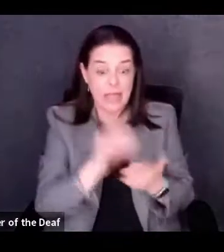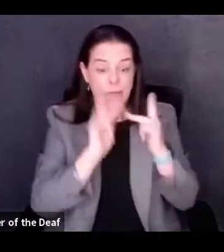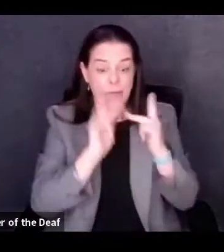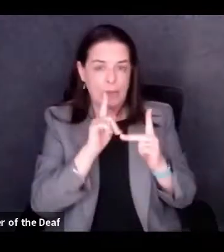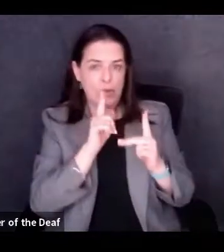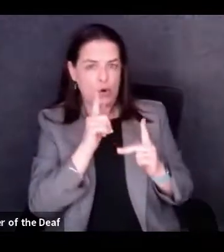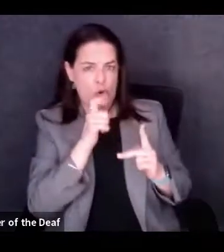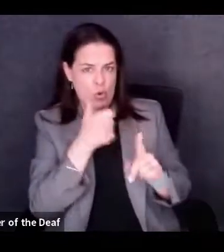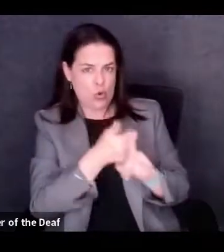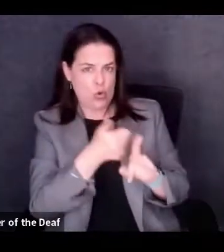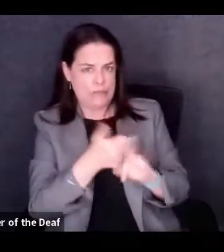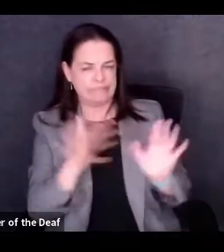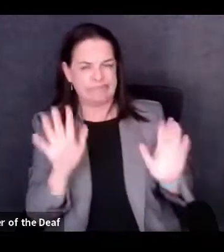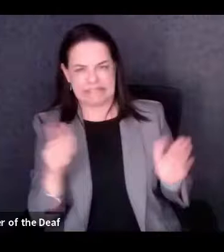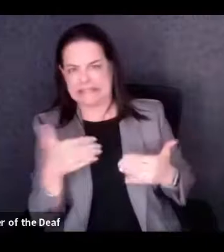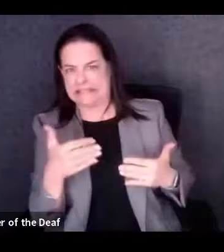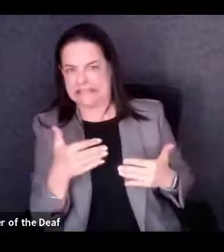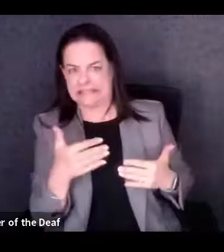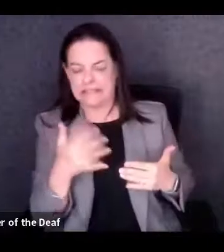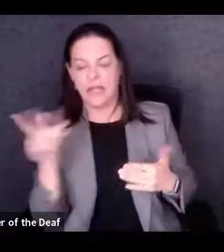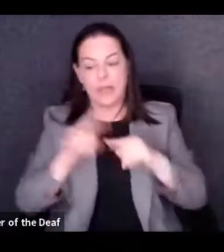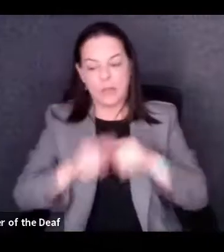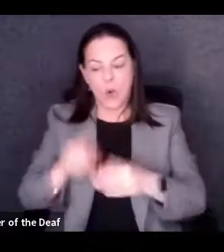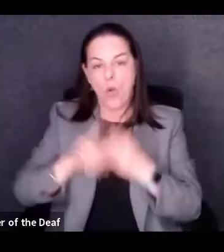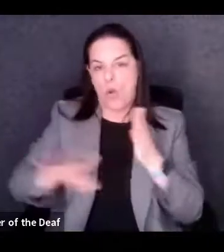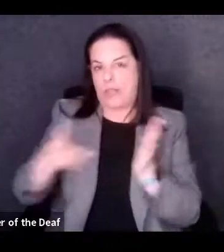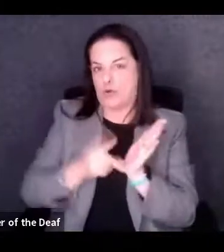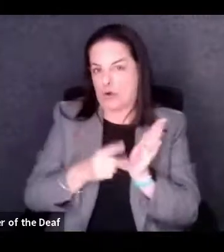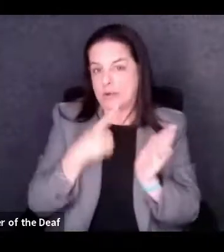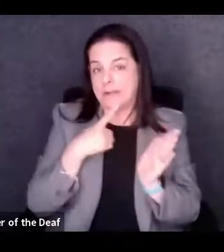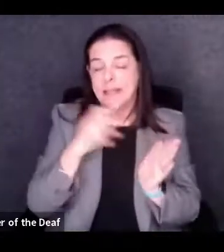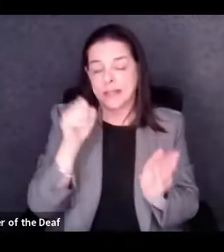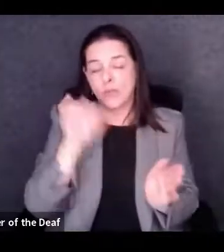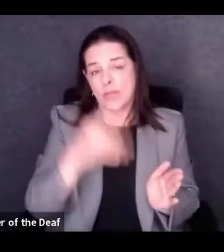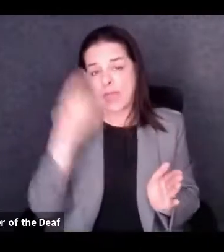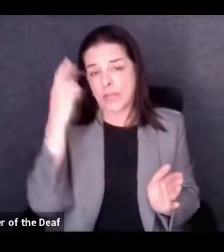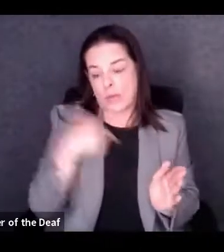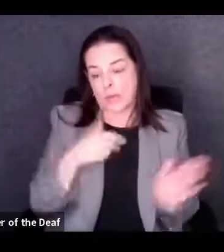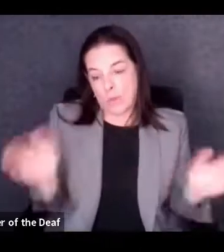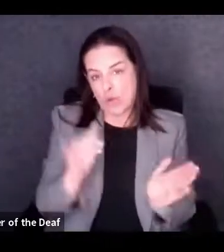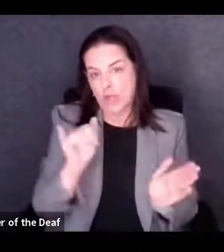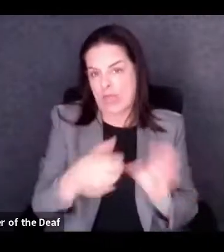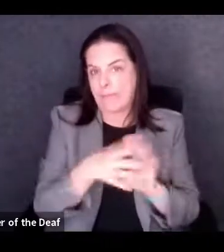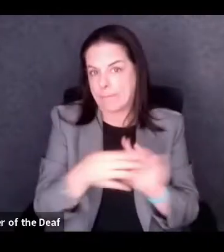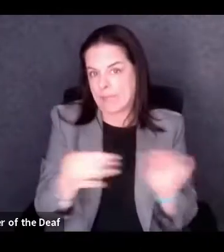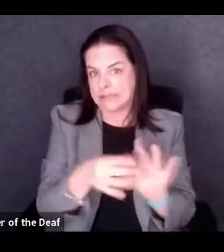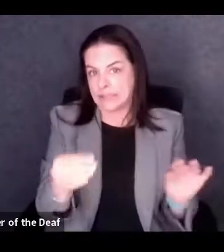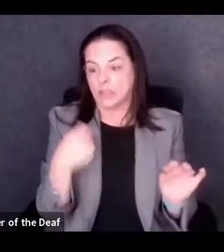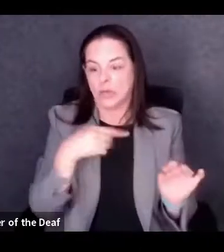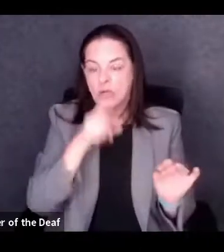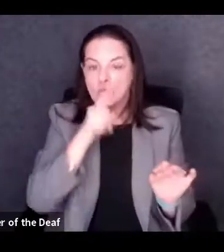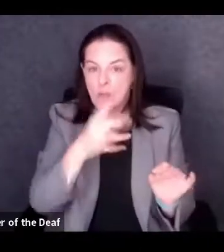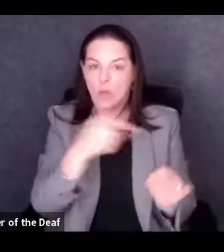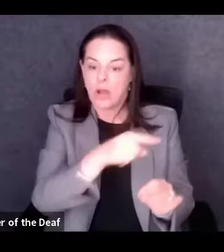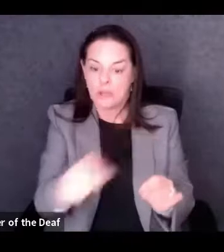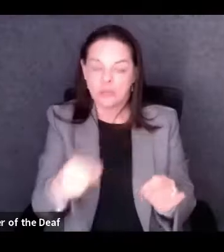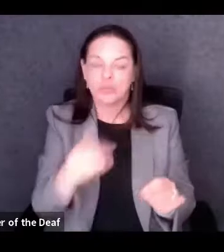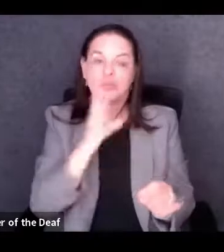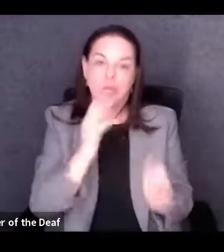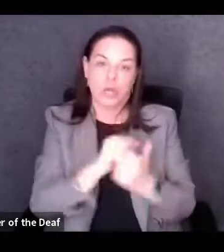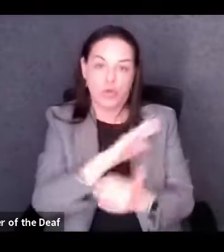hesitant rely on what their provider says. And so that's why we're pushing that message pretty hard, that we really want those folks to talk to their